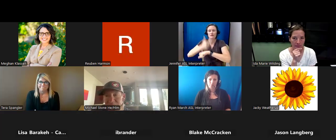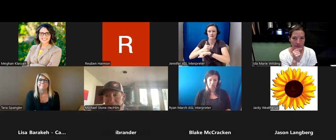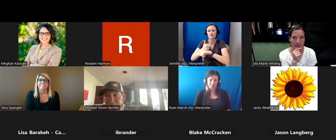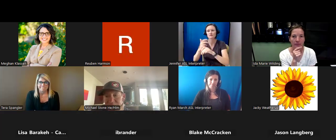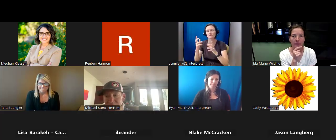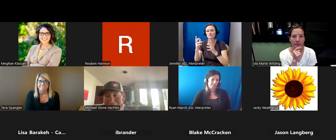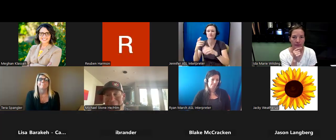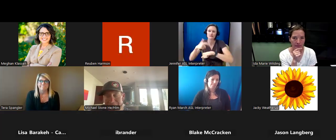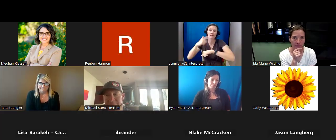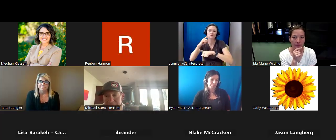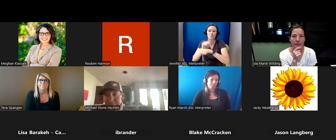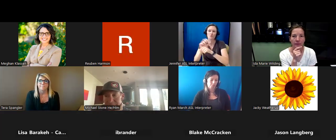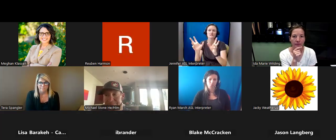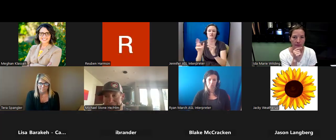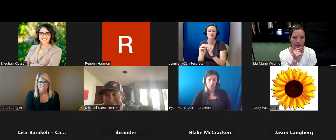work.